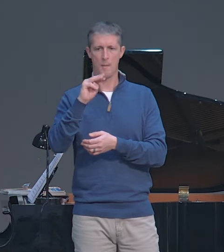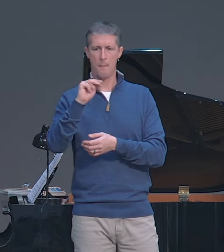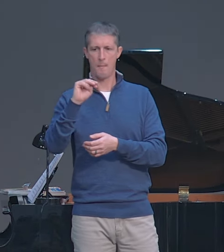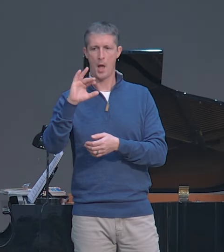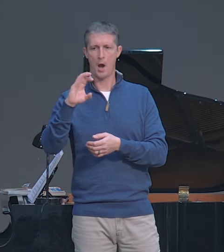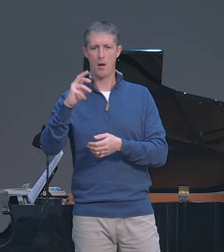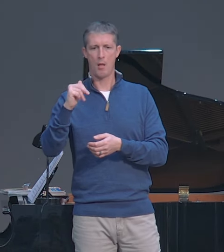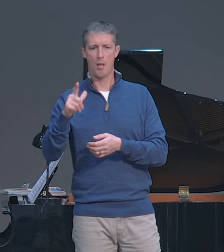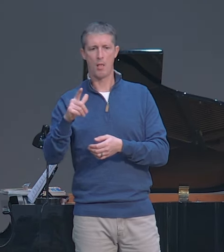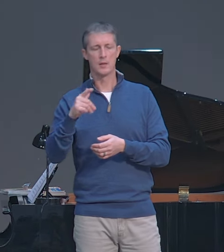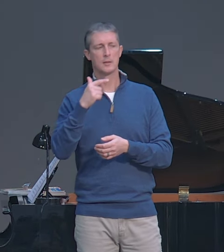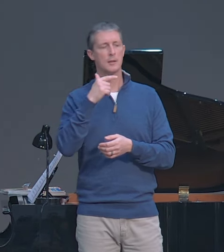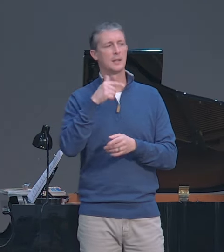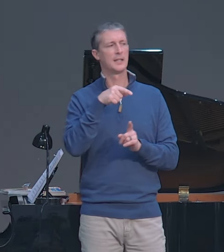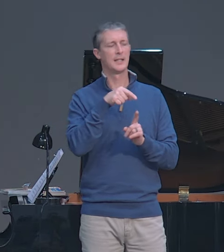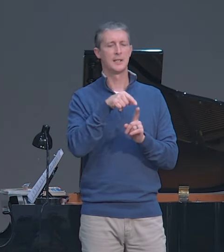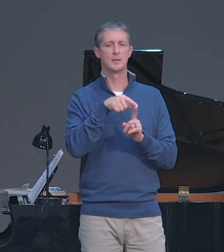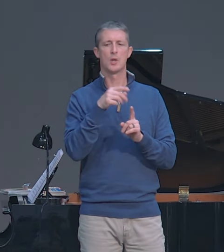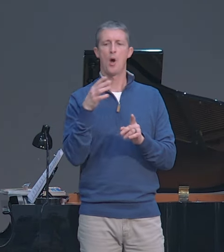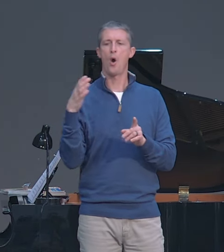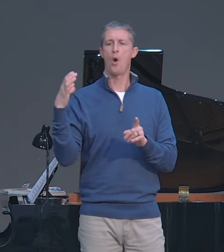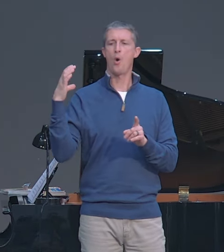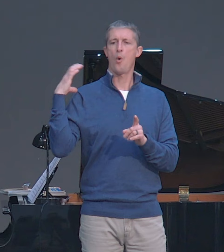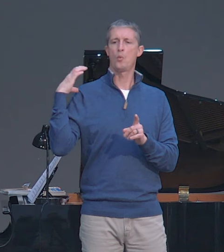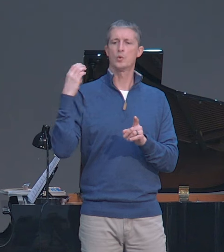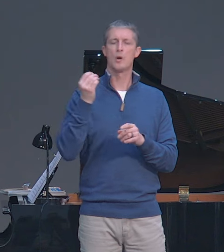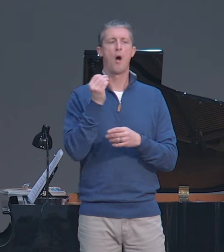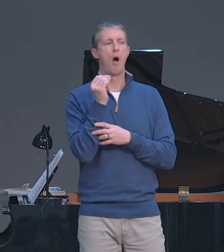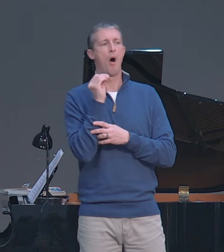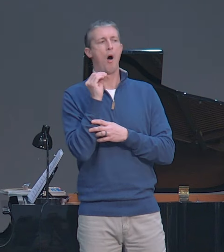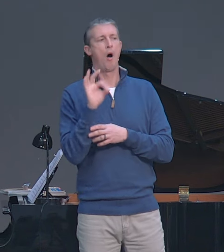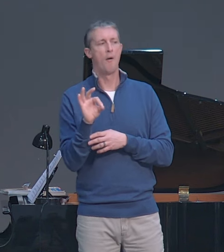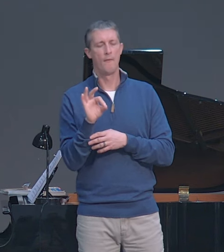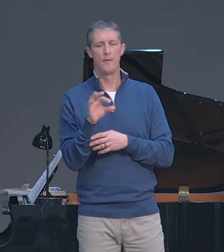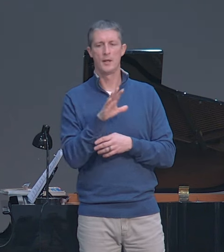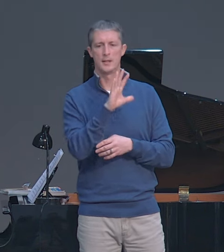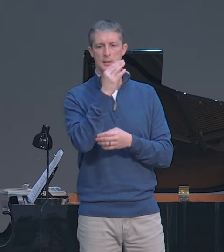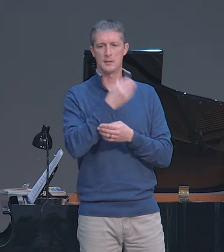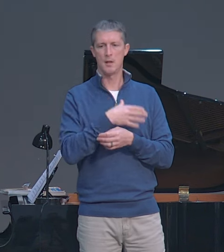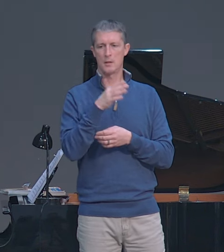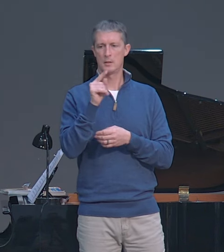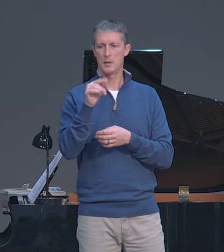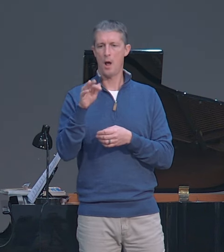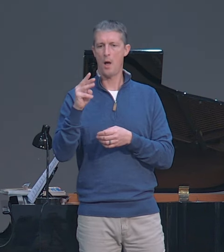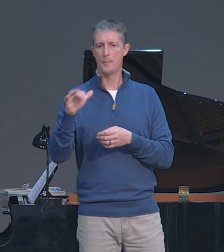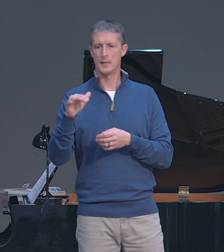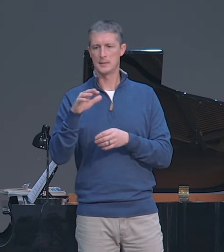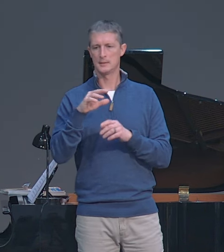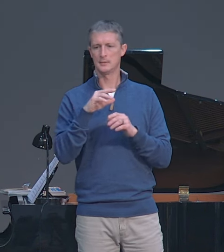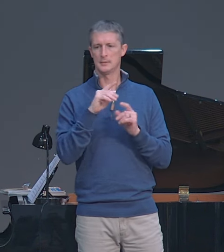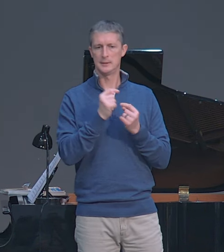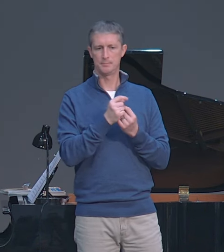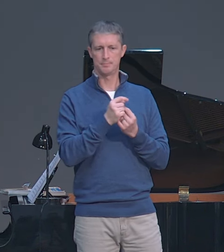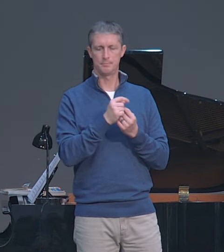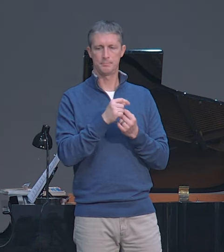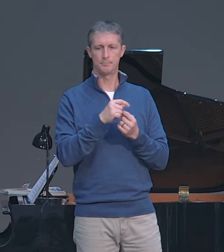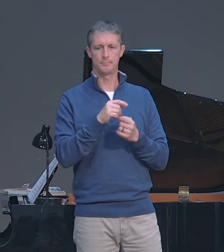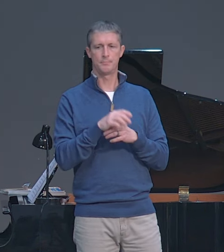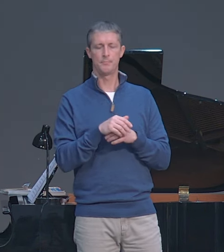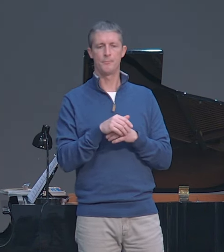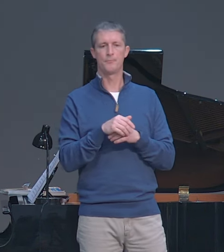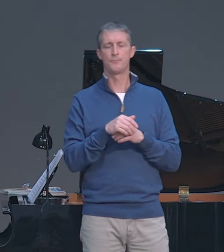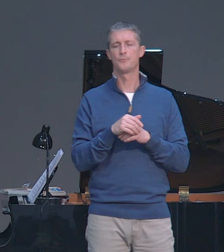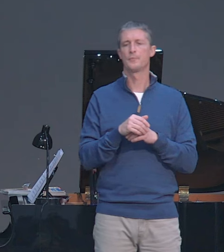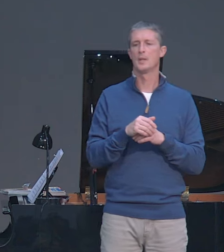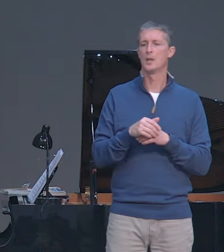coach of Tommy's team, you wouldn't assume that Michael is one of the players on a